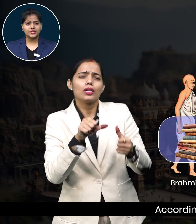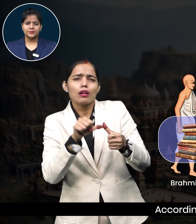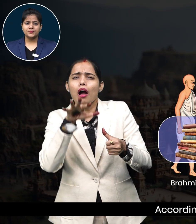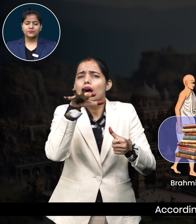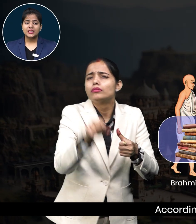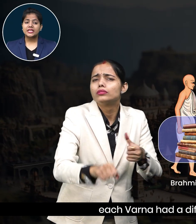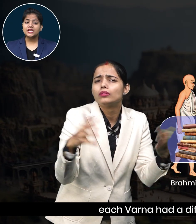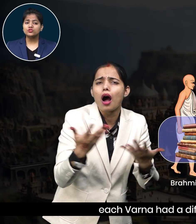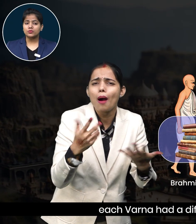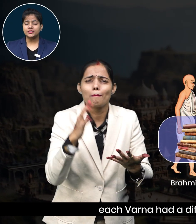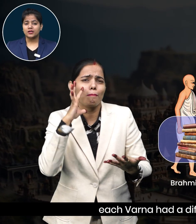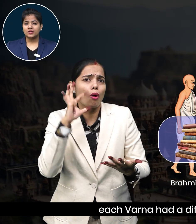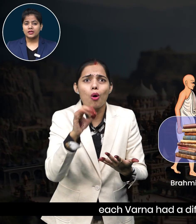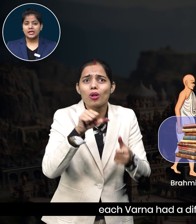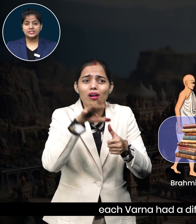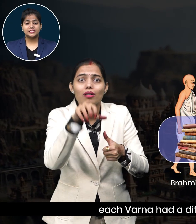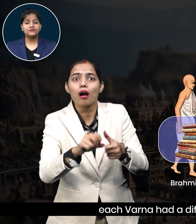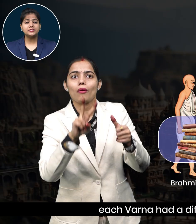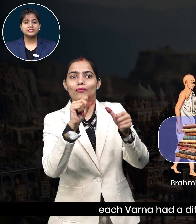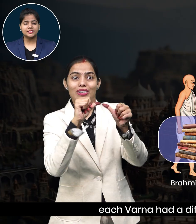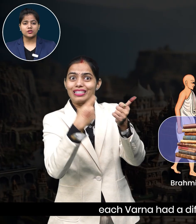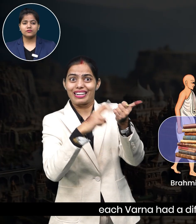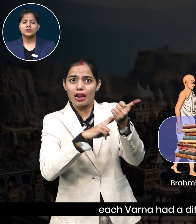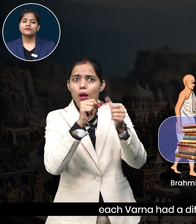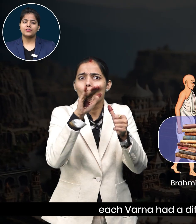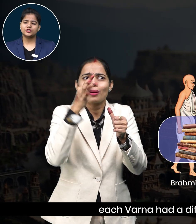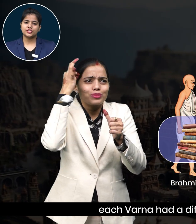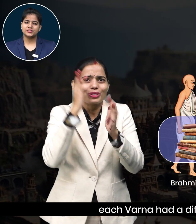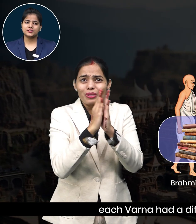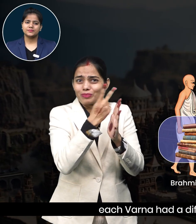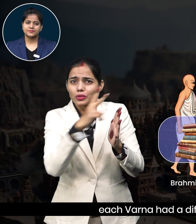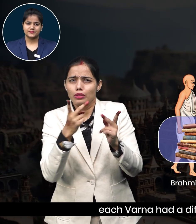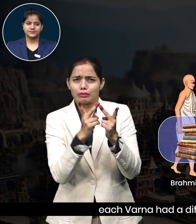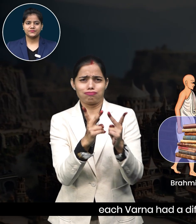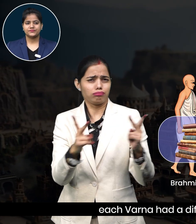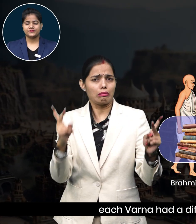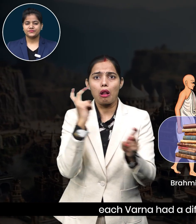According to them, each Varna had a different set of functions.